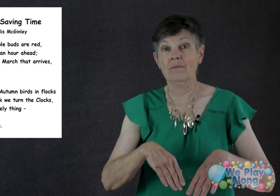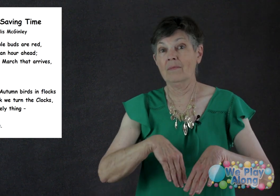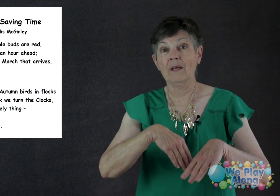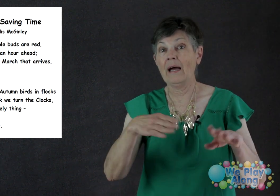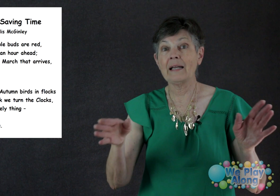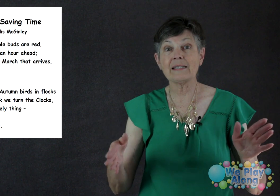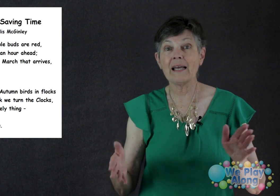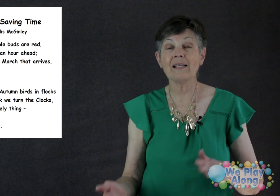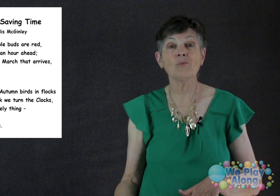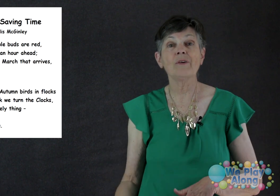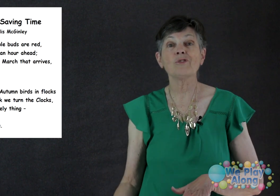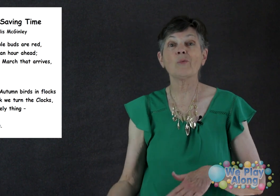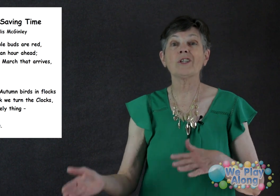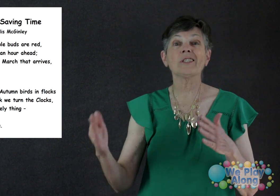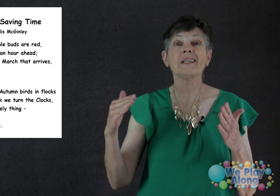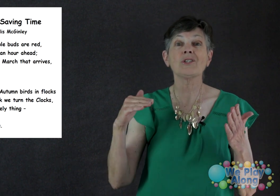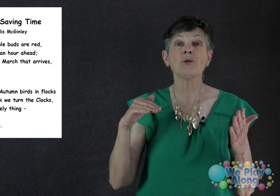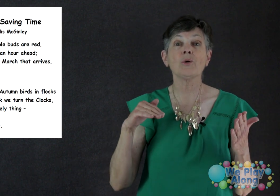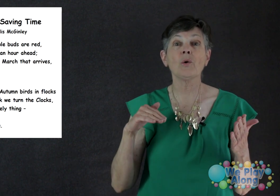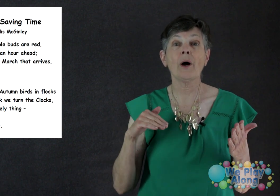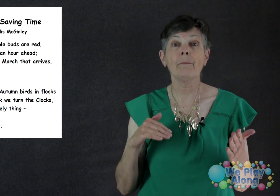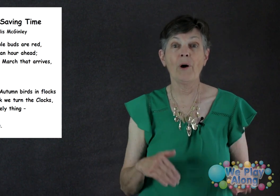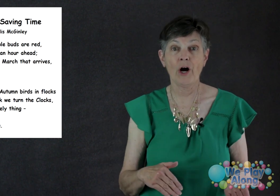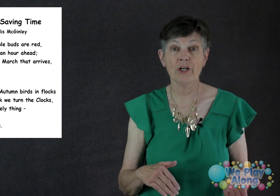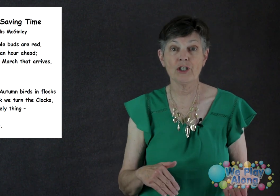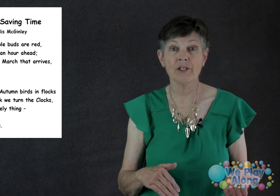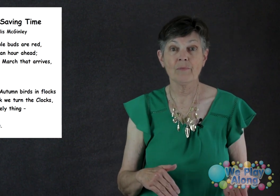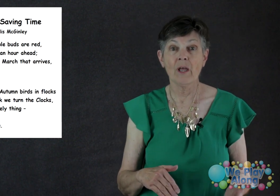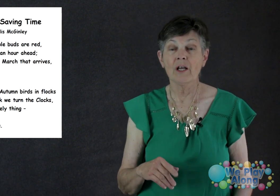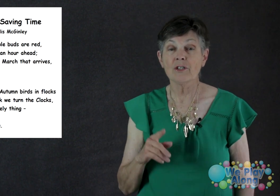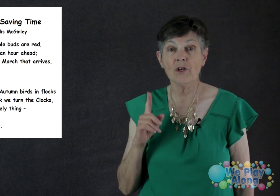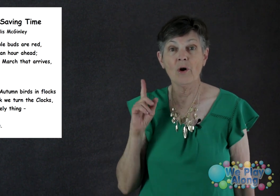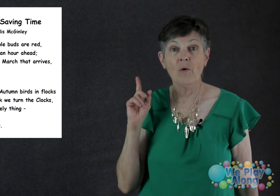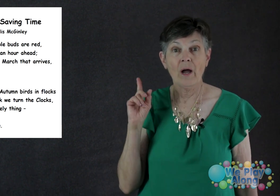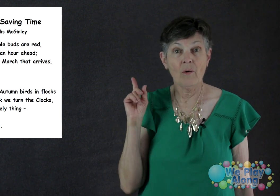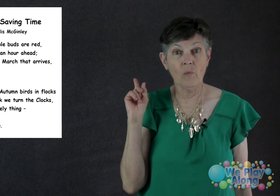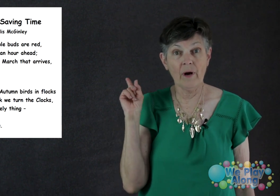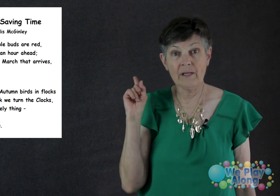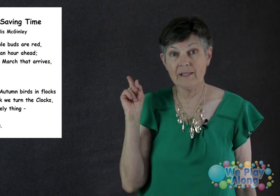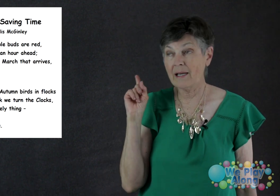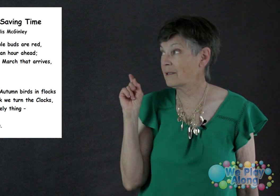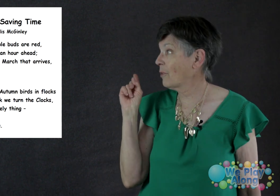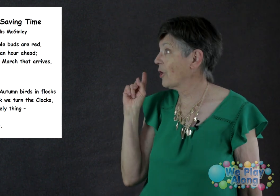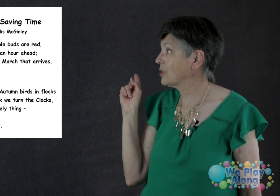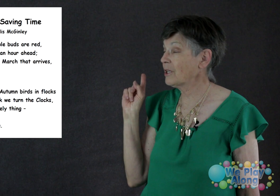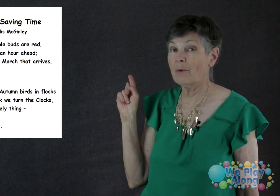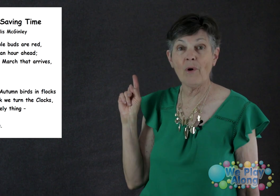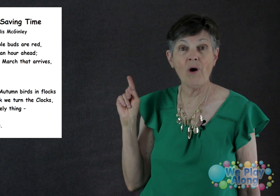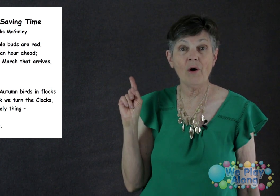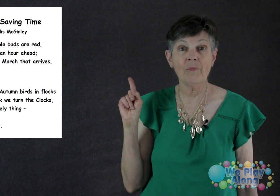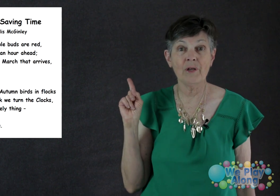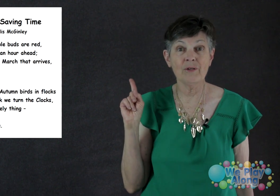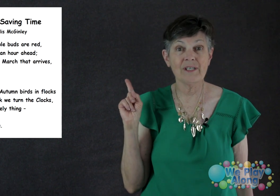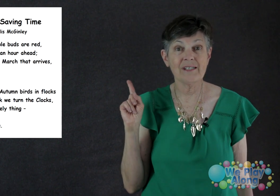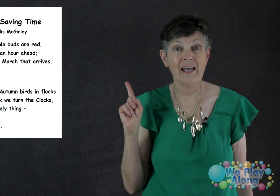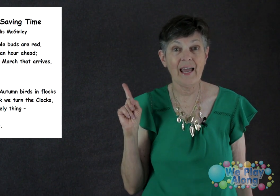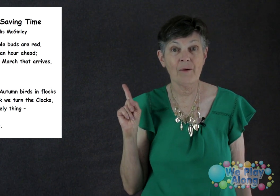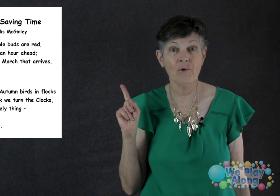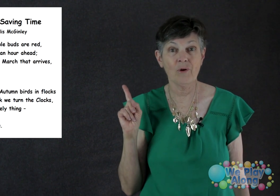the United States, we've switched it to March. So where it says March in the poem, it used to say April,